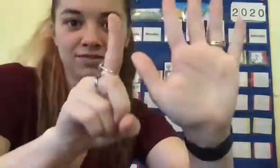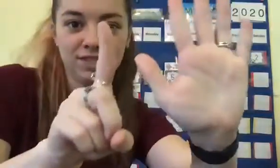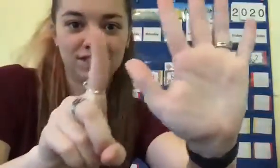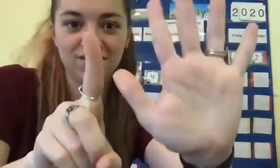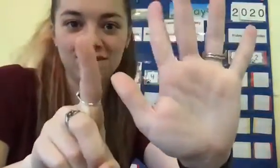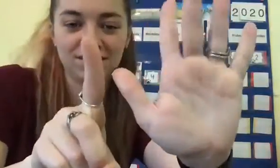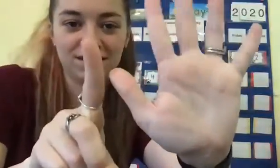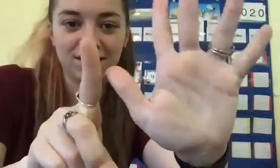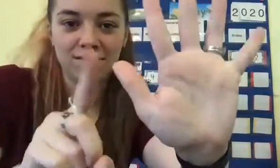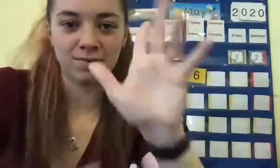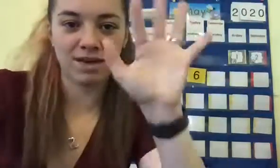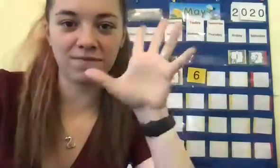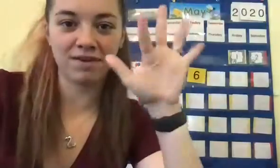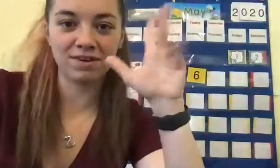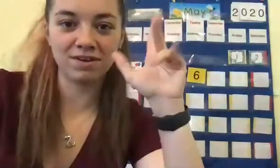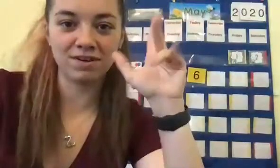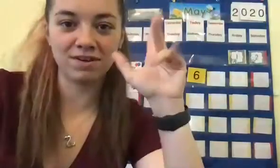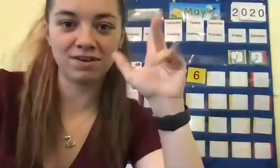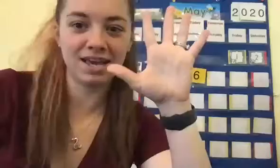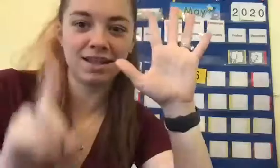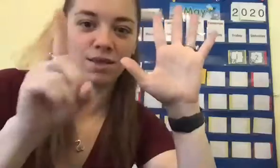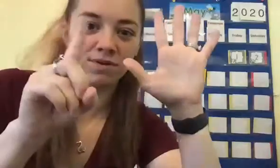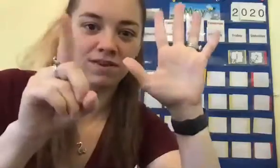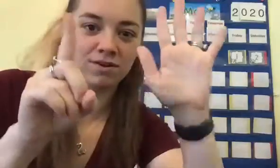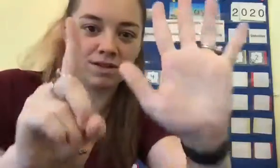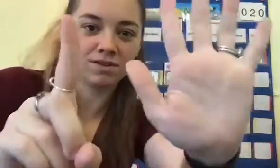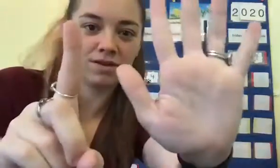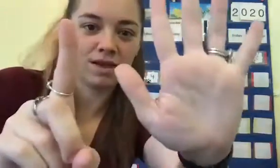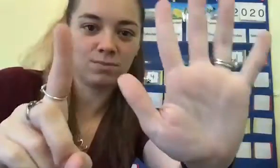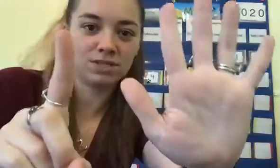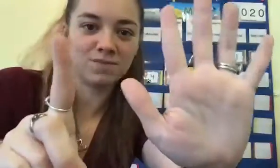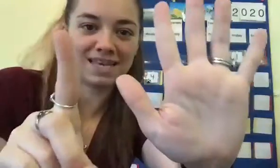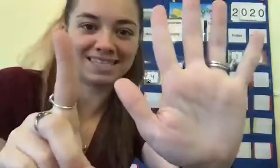6 fingers. We have 5 fingers on one hand and 1 finger on the other, which makes 6.